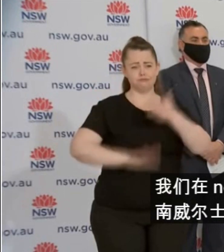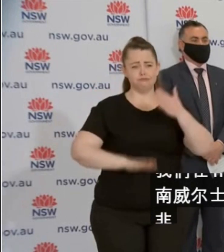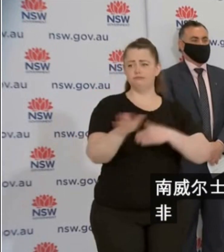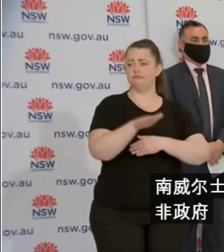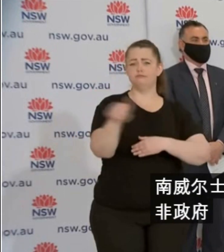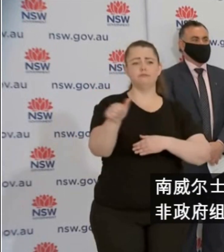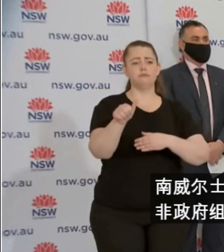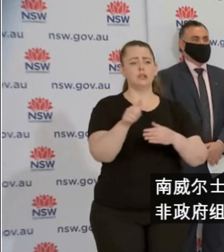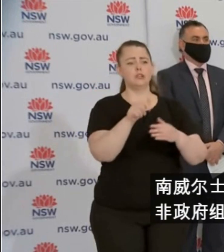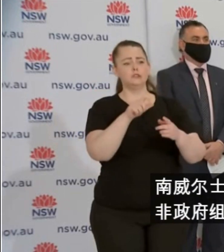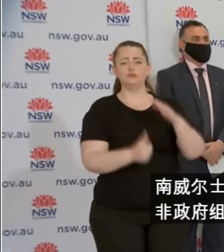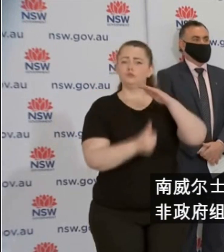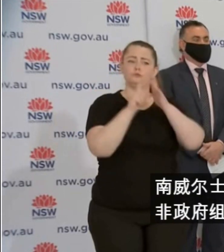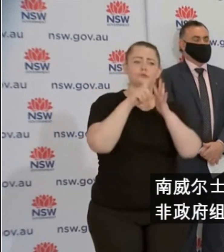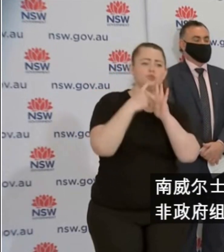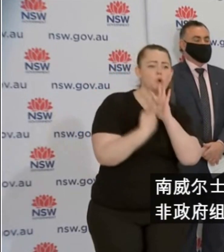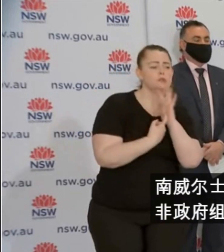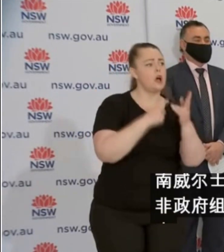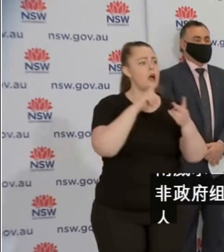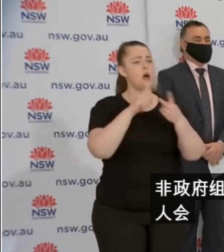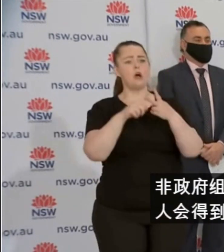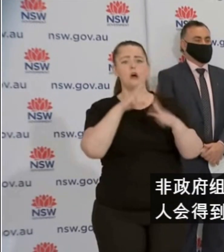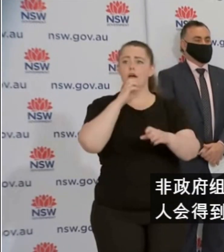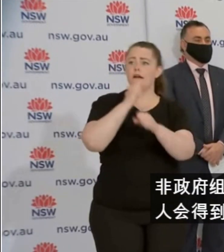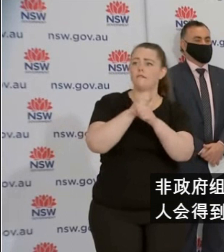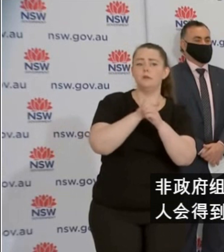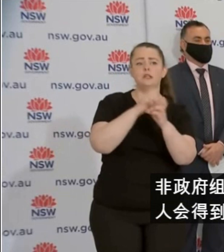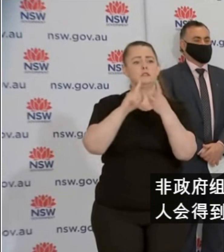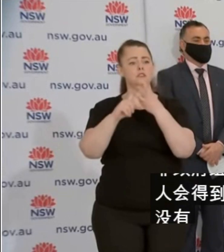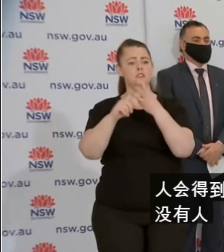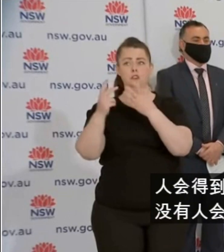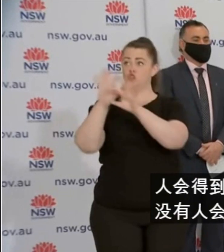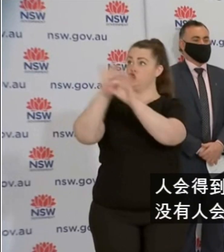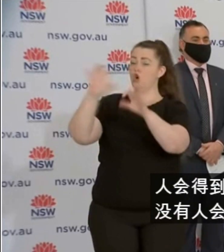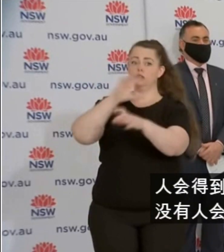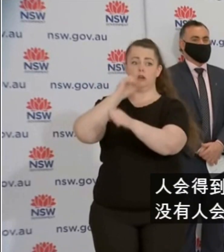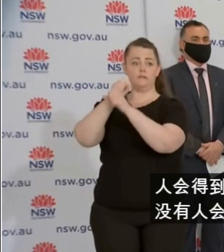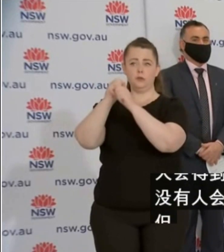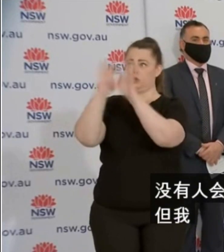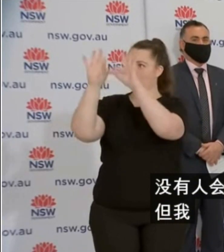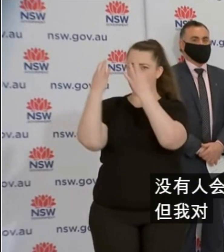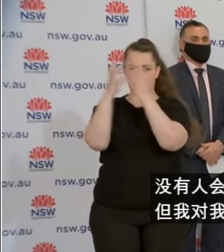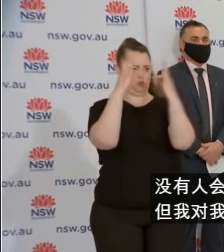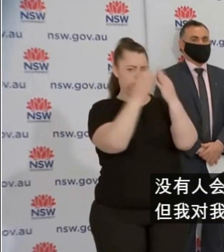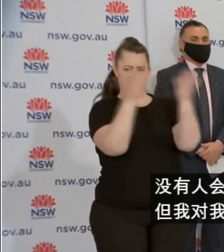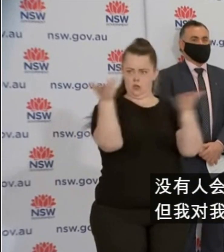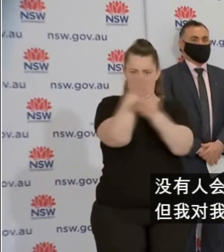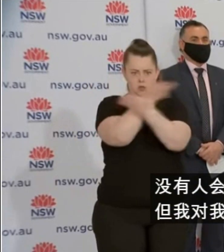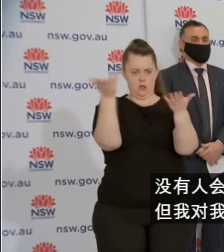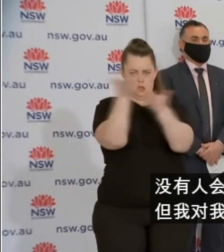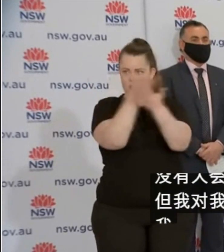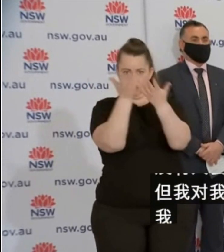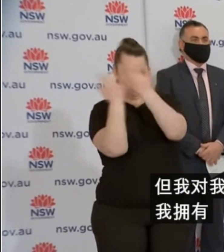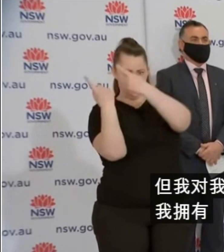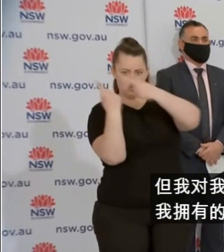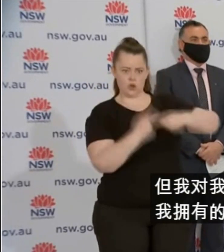from non-government organisations. And nobody is going to get the exact figure right, nobody's going to get the exact day right. But I've been very